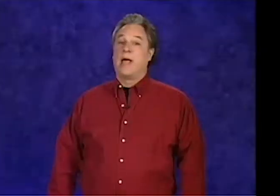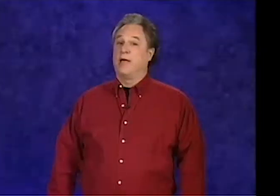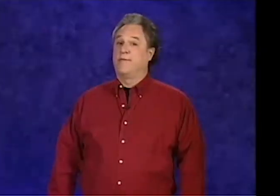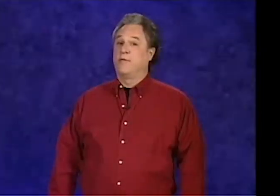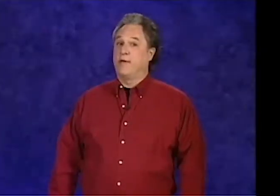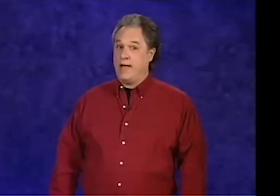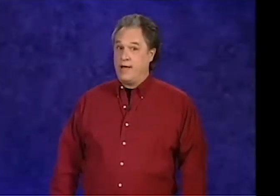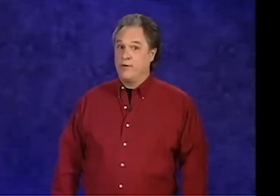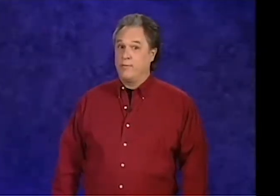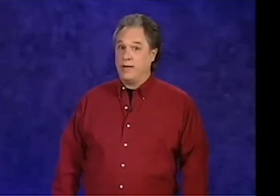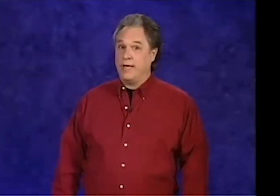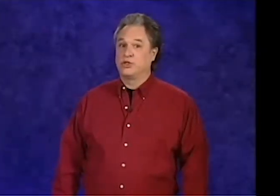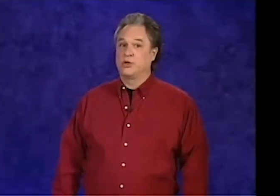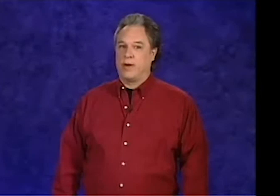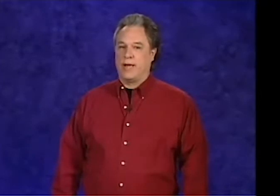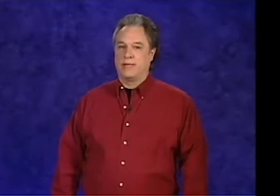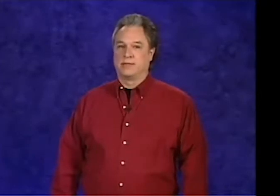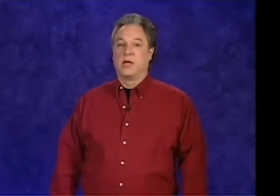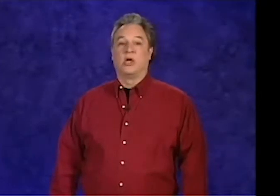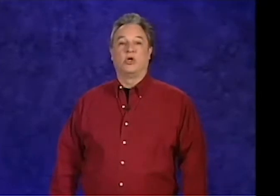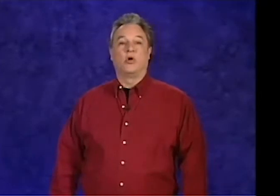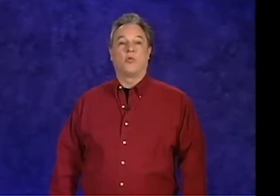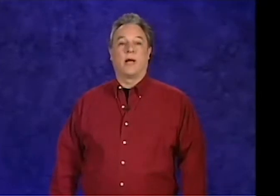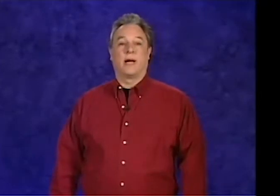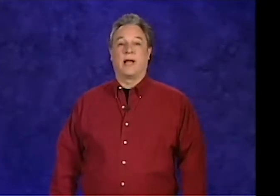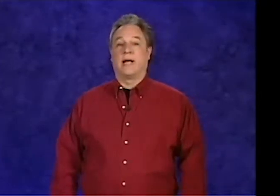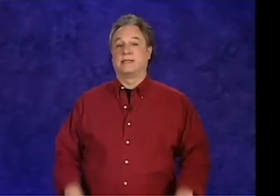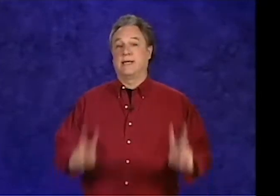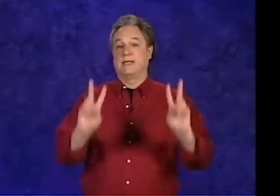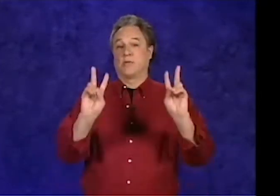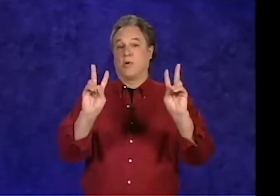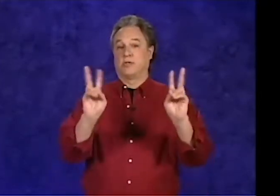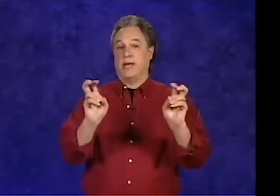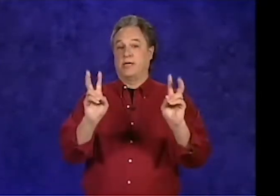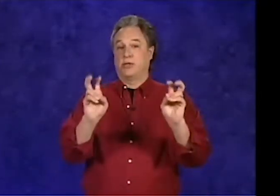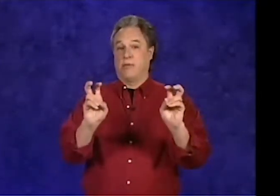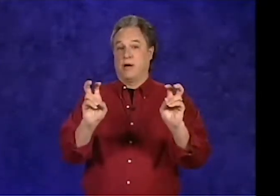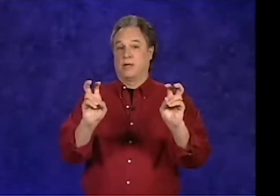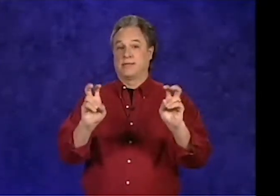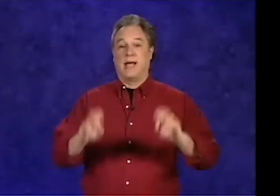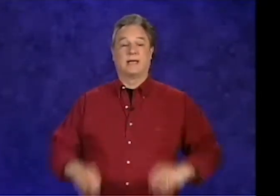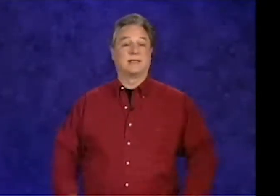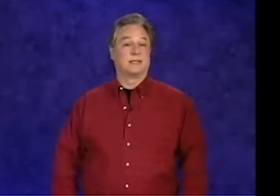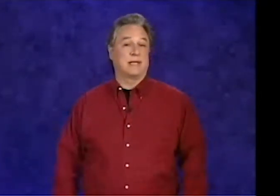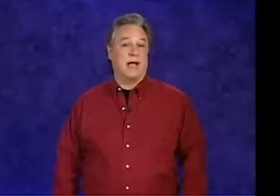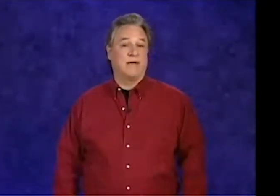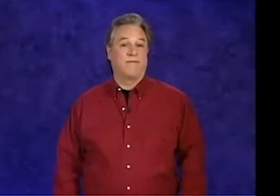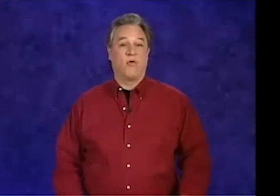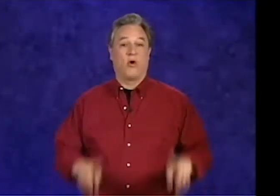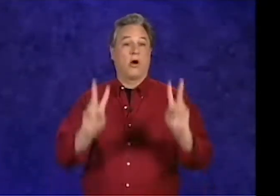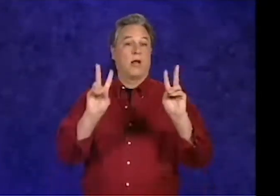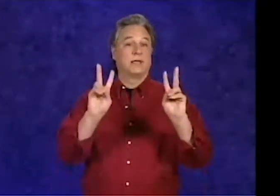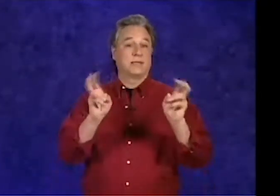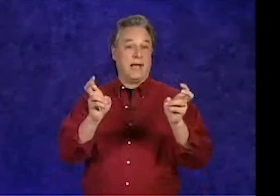If you've ever played charades, you'll recognize these quotation marks as the sign for